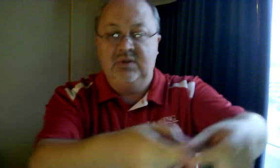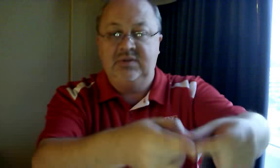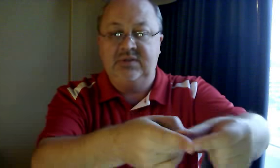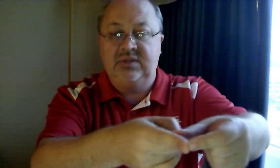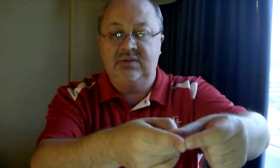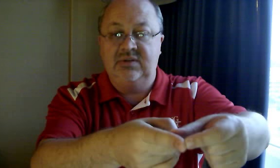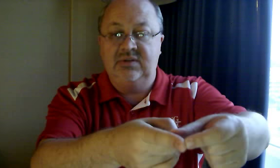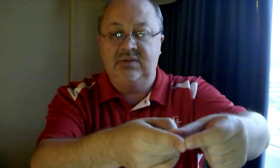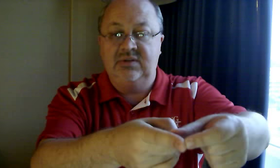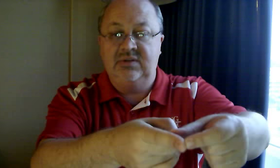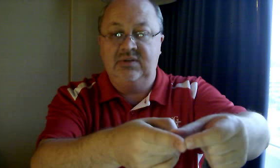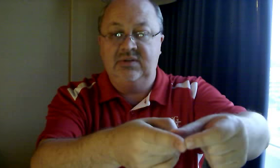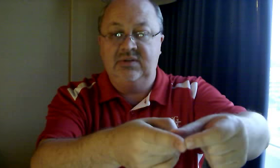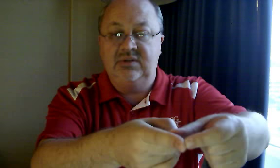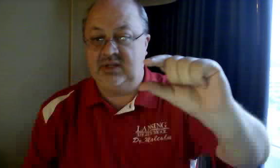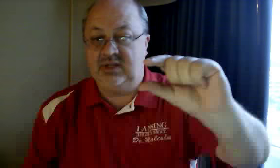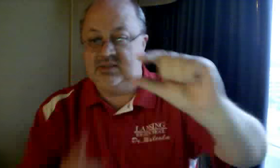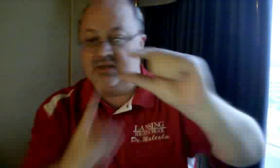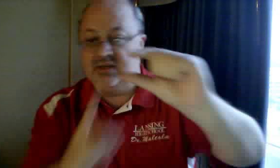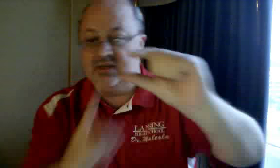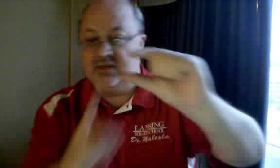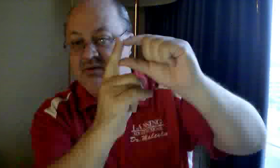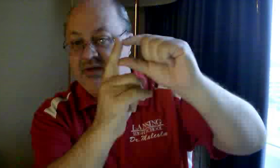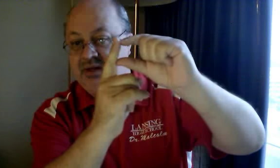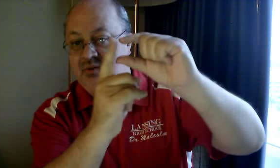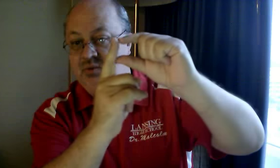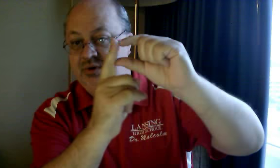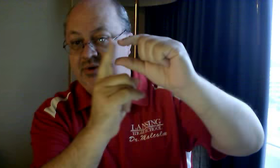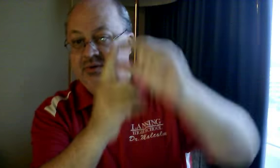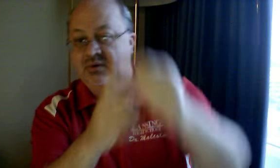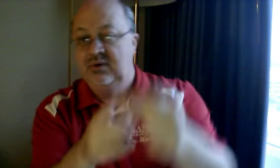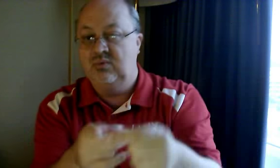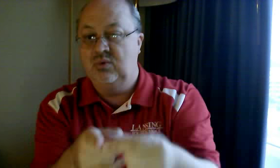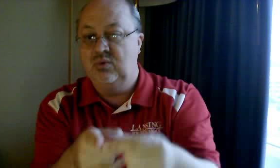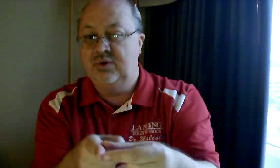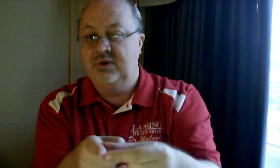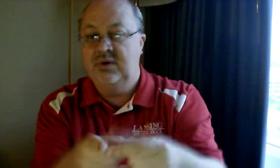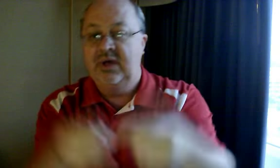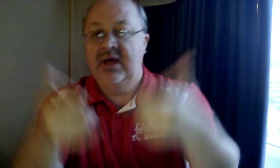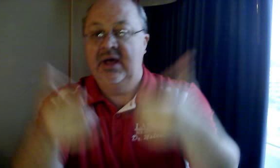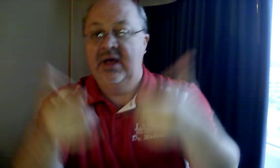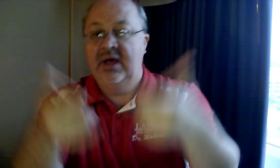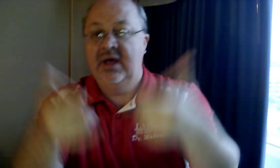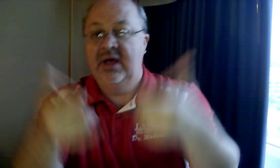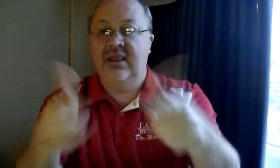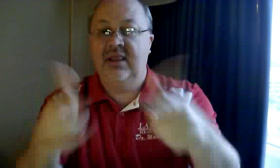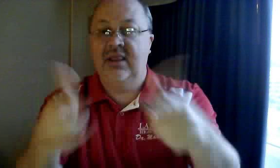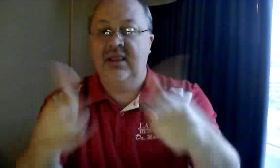like this. Word. It's like a little sign. Go like that. Word. Word. Language.